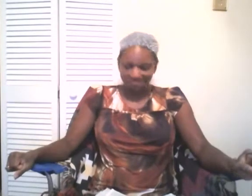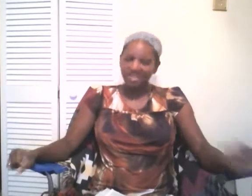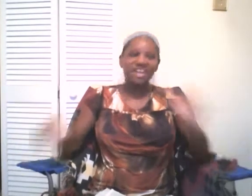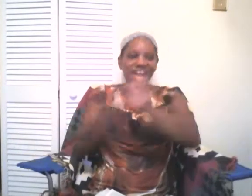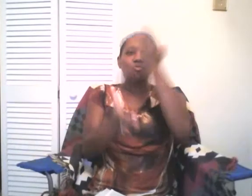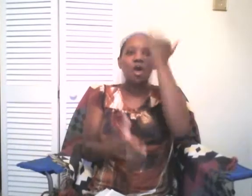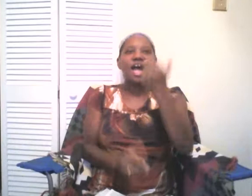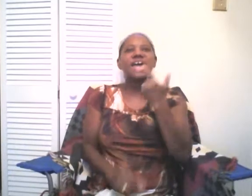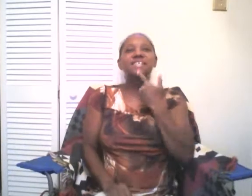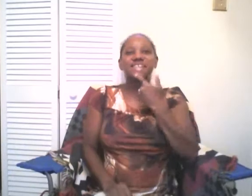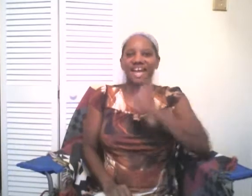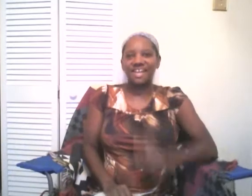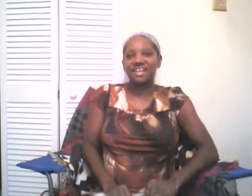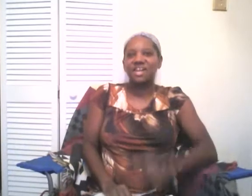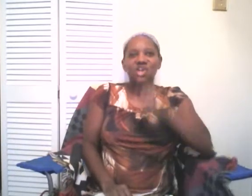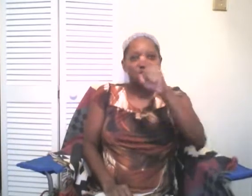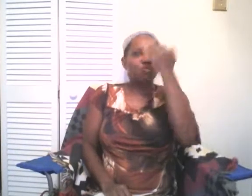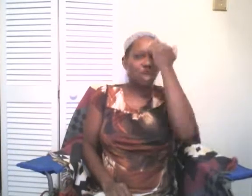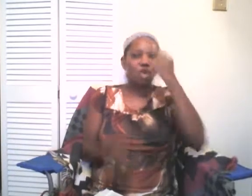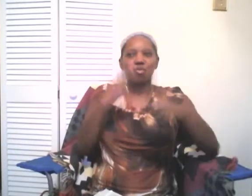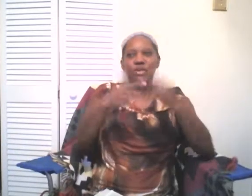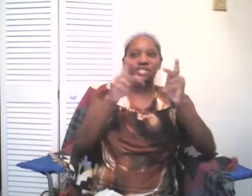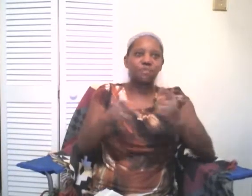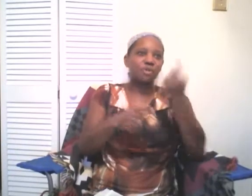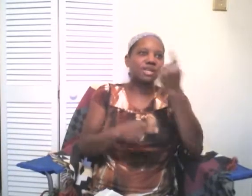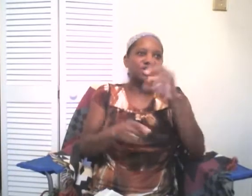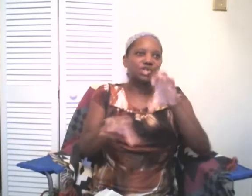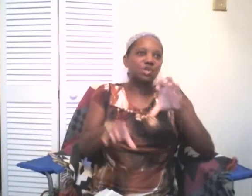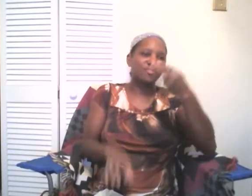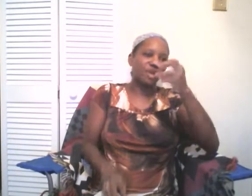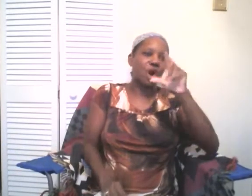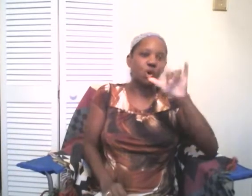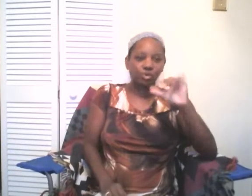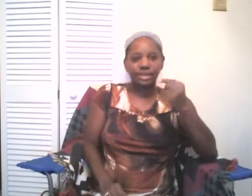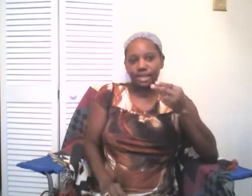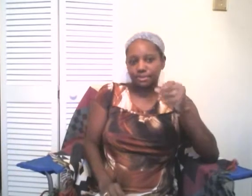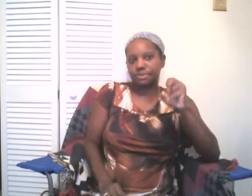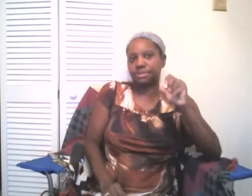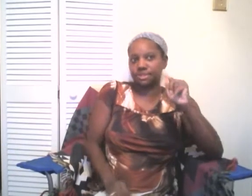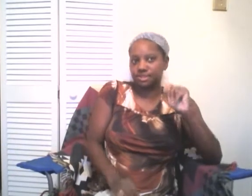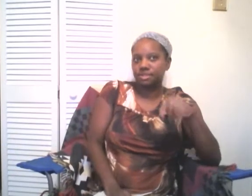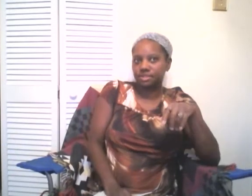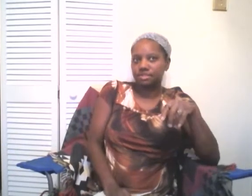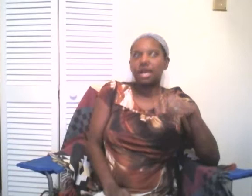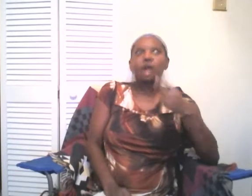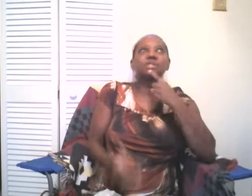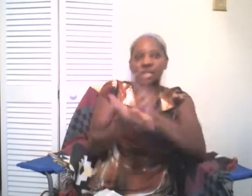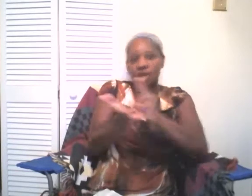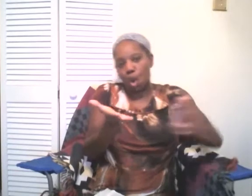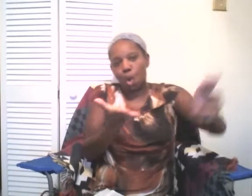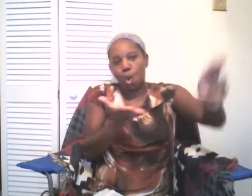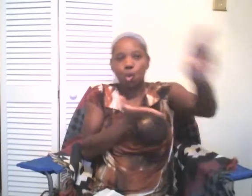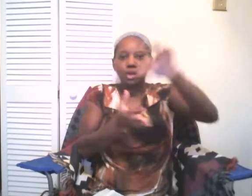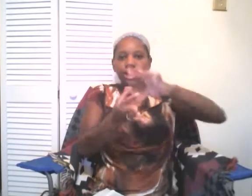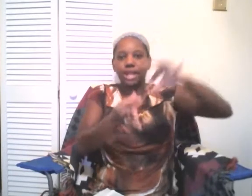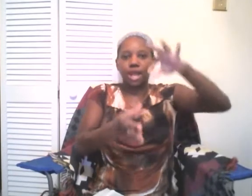And that's why I say, you know when someone is doing the Holy Ghost. I would say the Holy